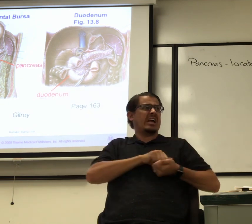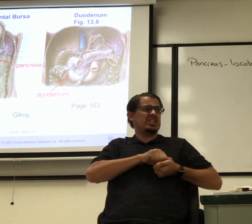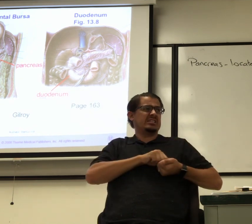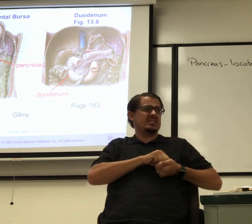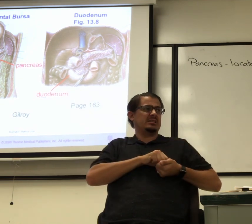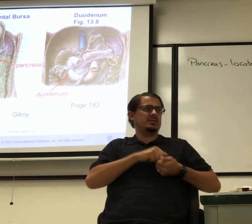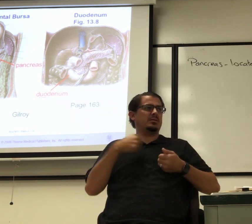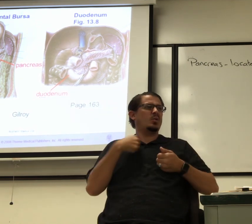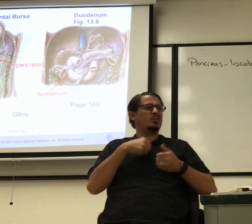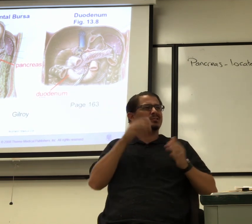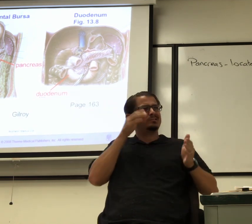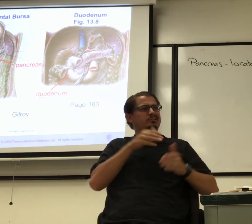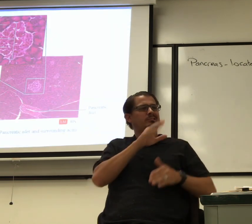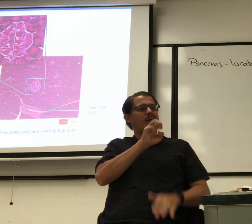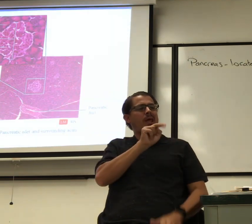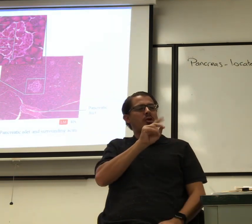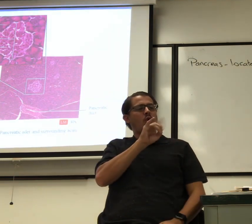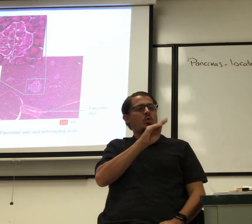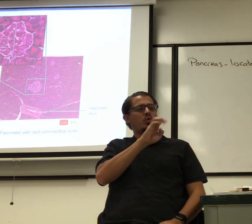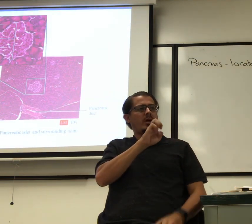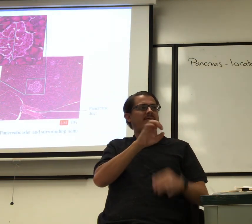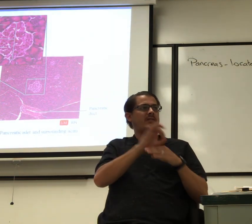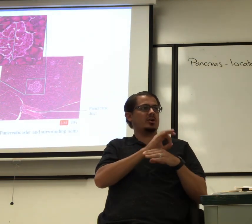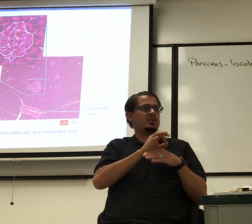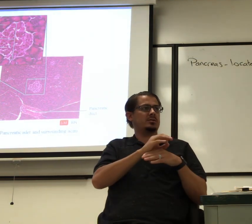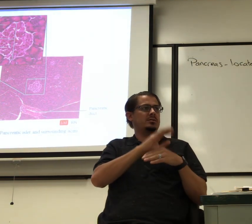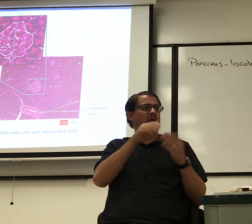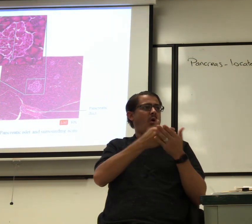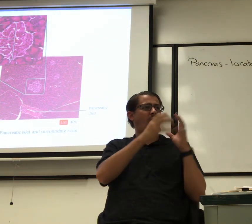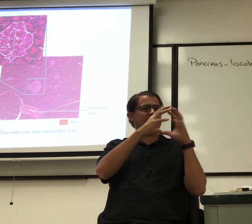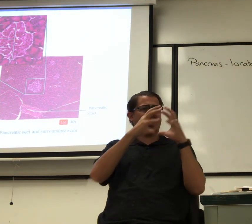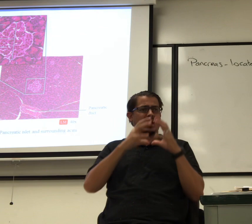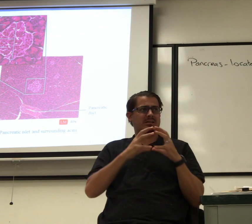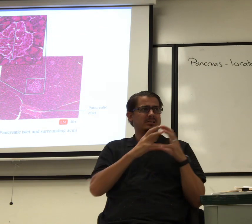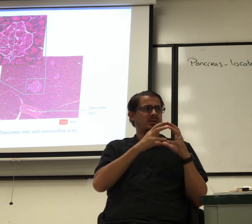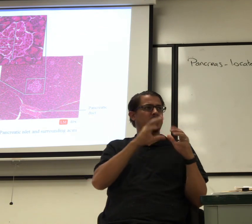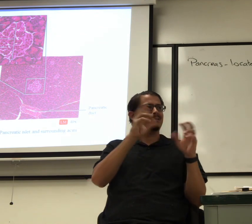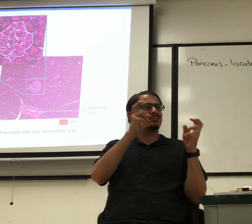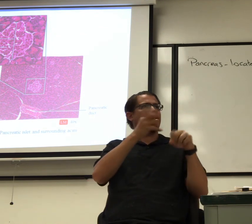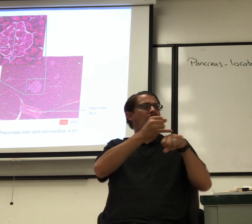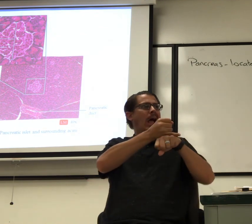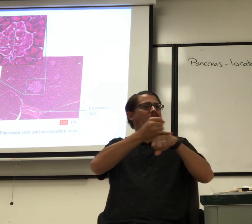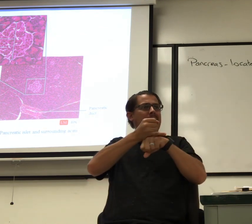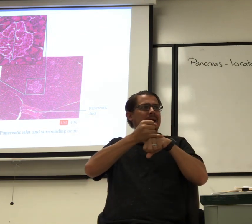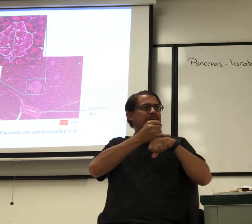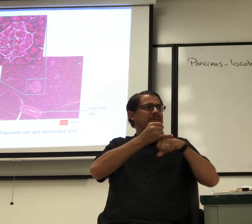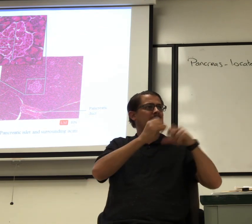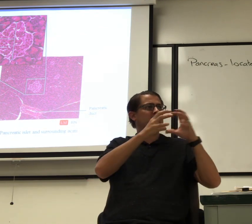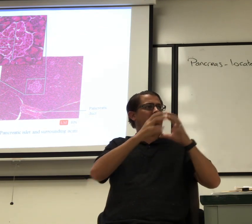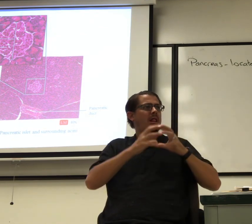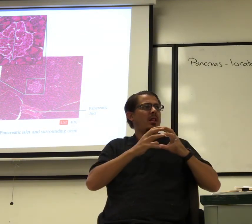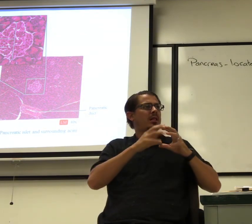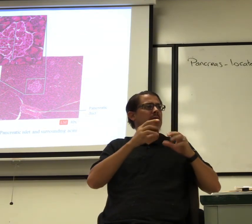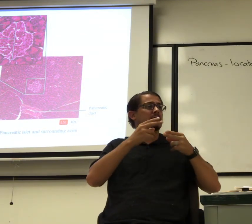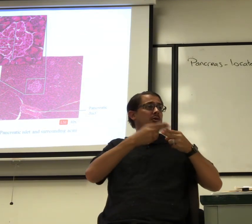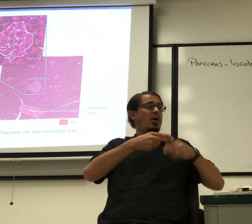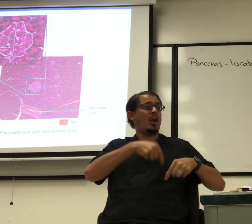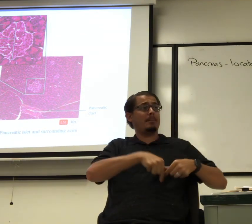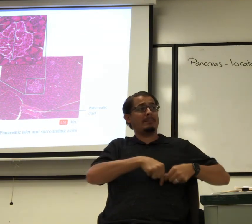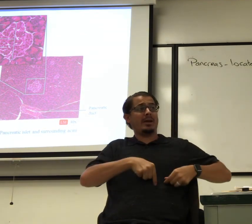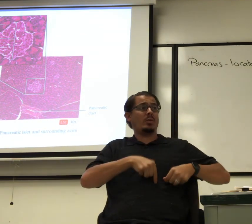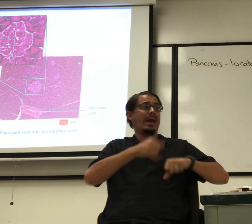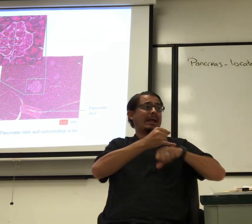The pancreas is very important for digestion. But we're more concerned with this endocrine function. All of the cells for the endocrine function are